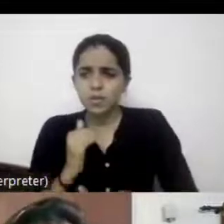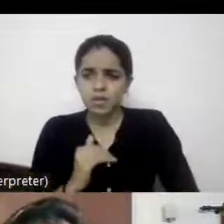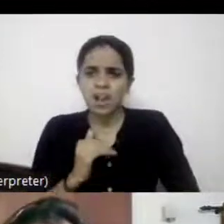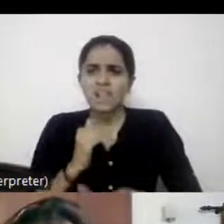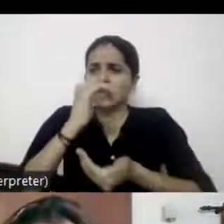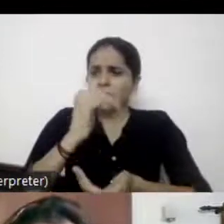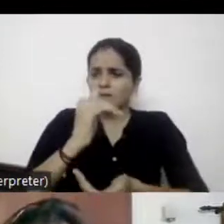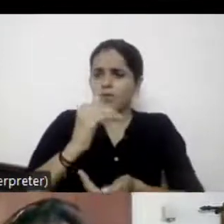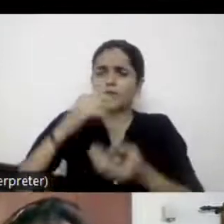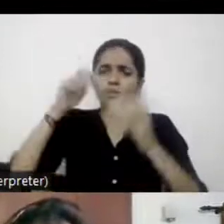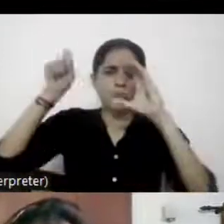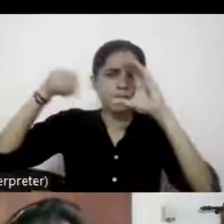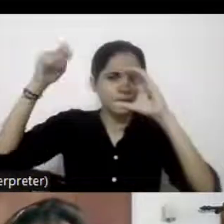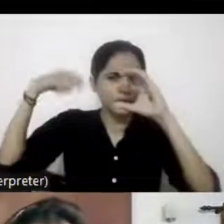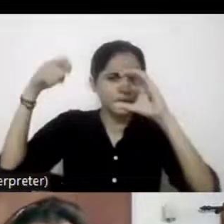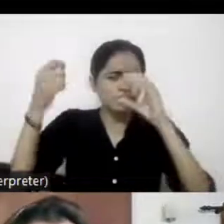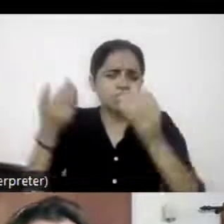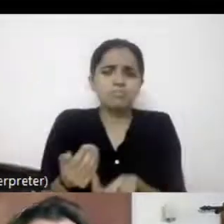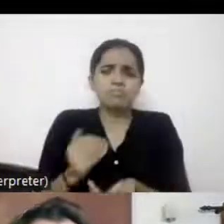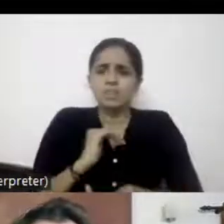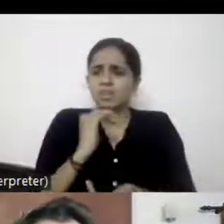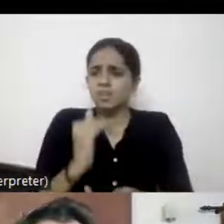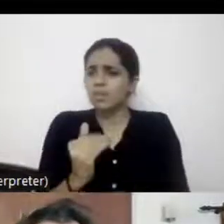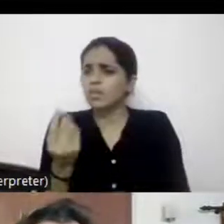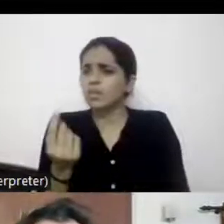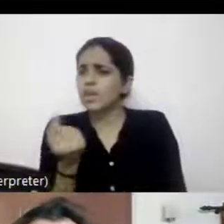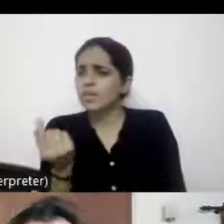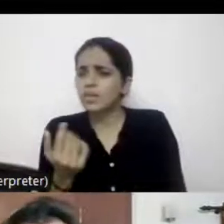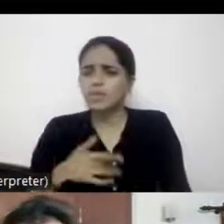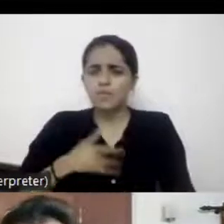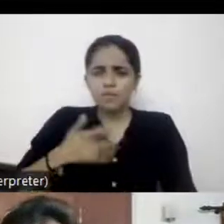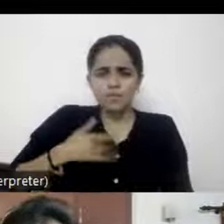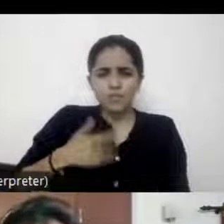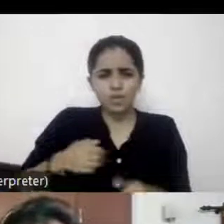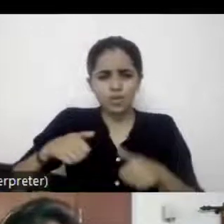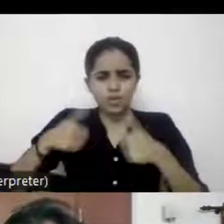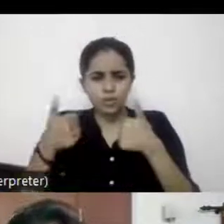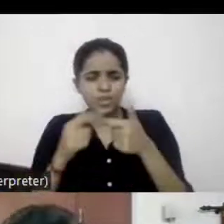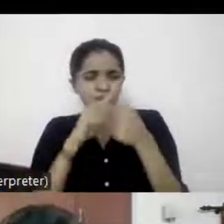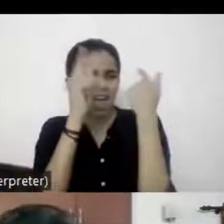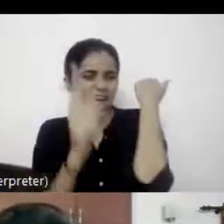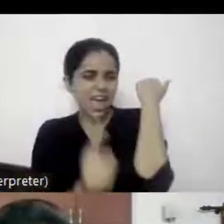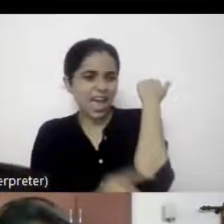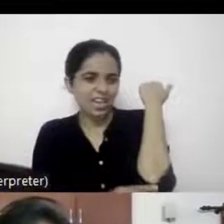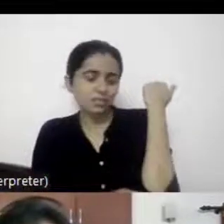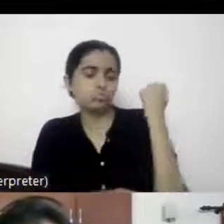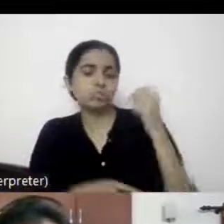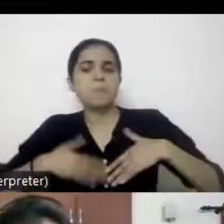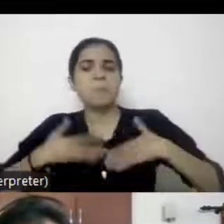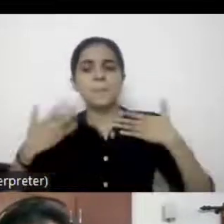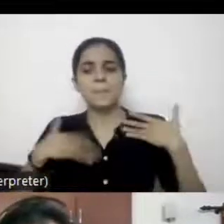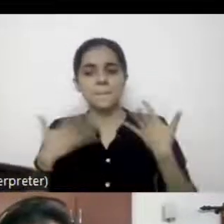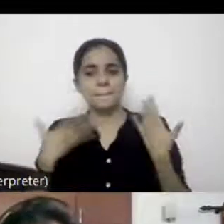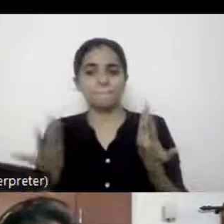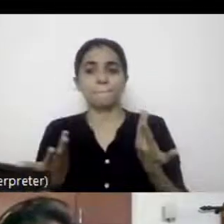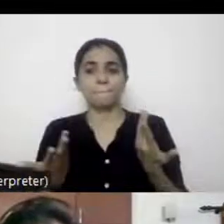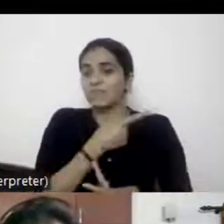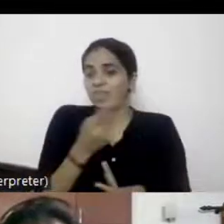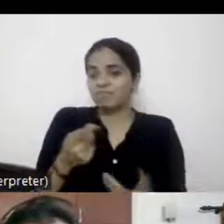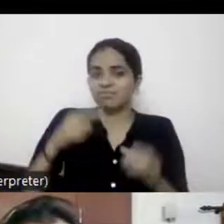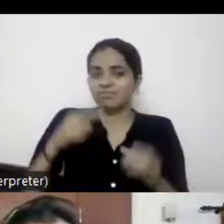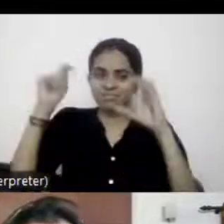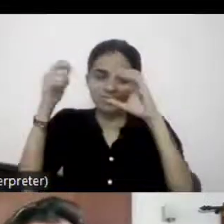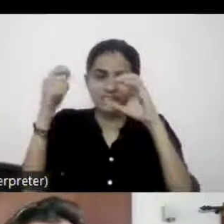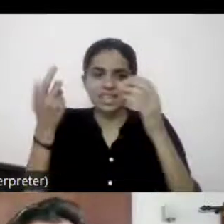award-winning roles for them. Then there are feel-good films with happy endings, which I would also go on to discuss about